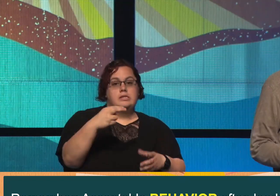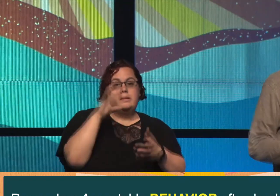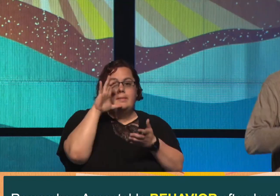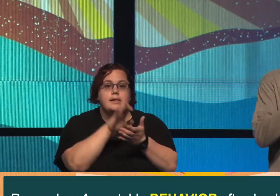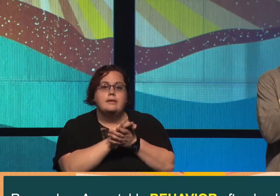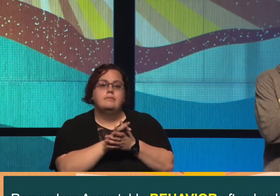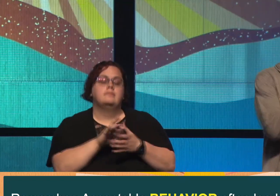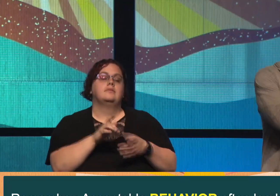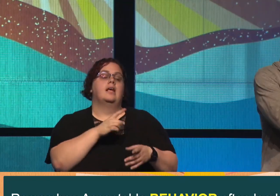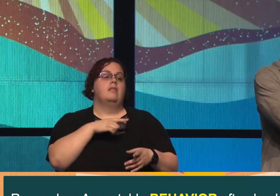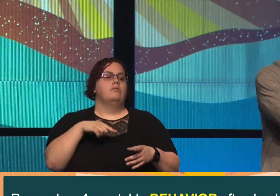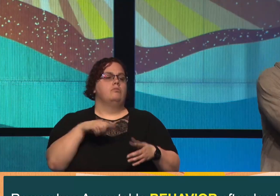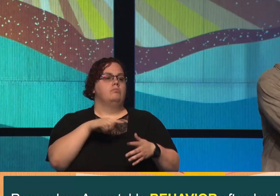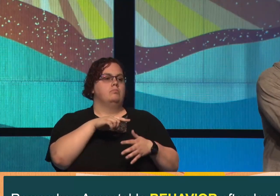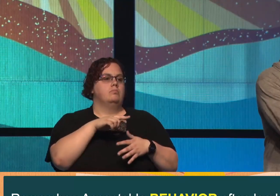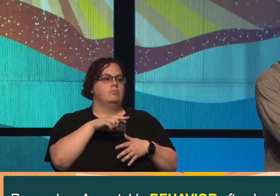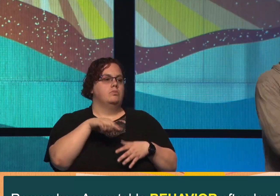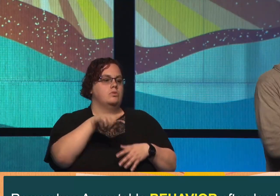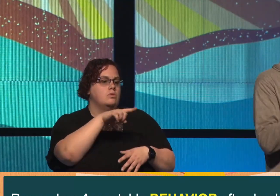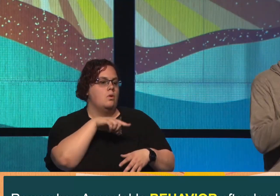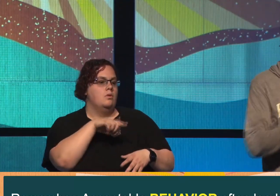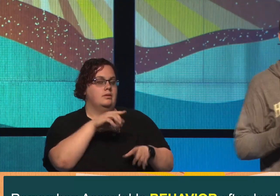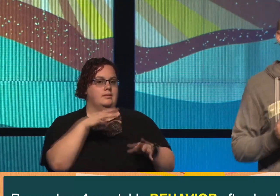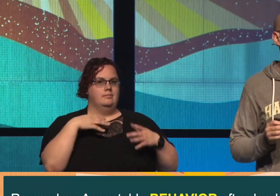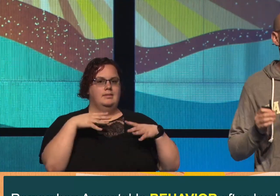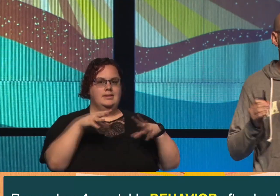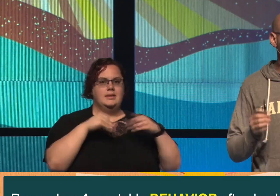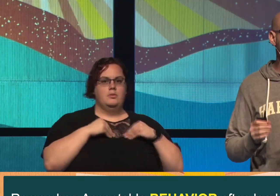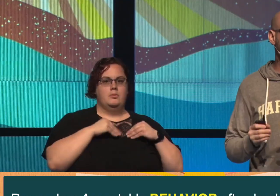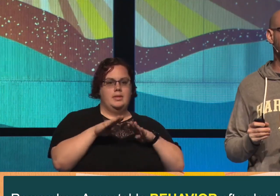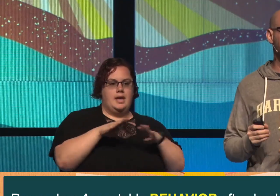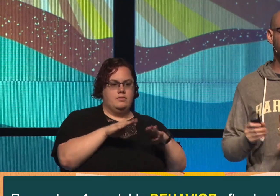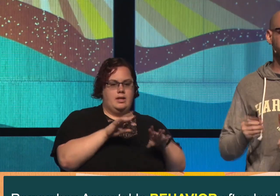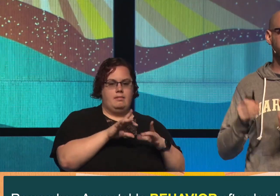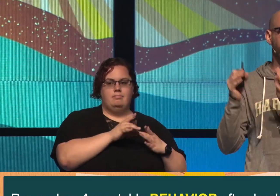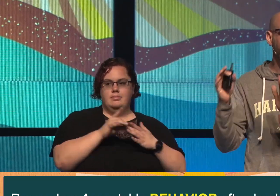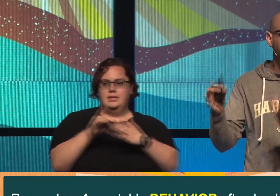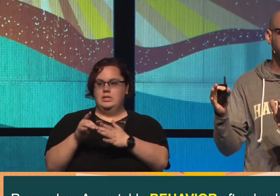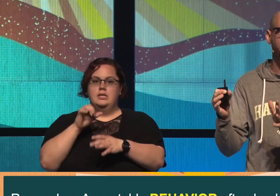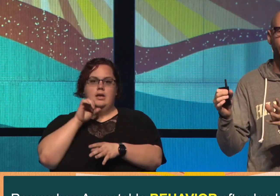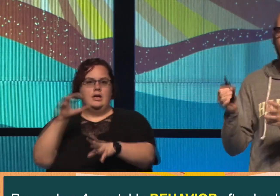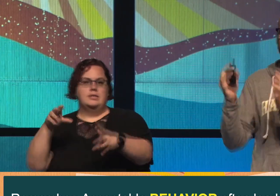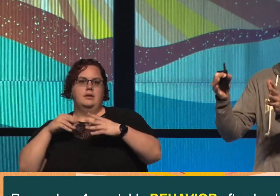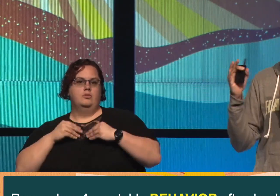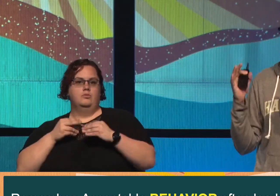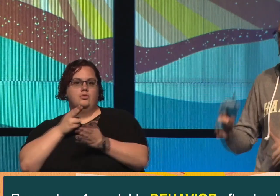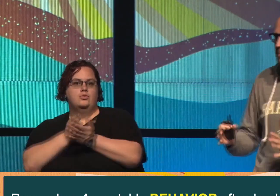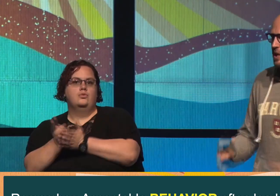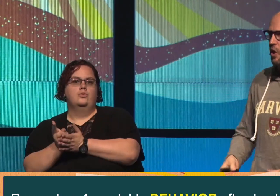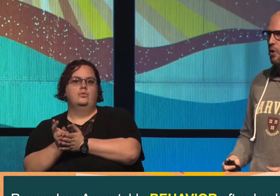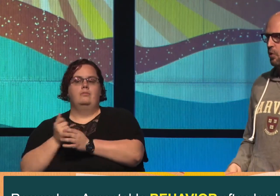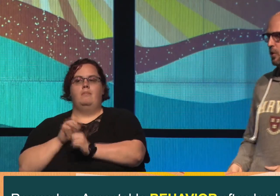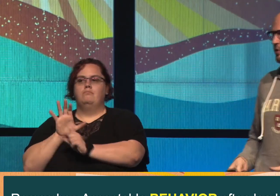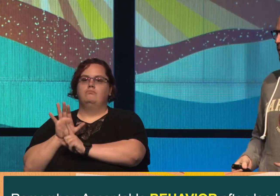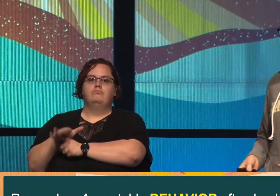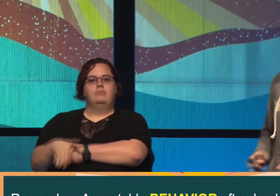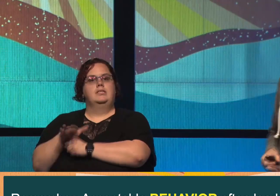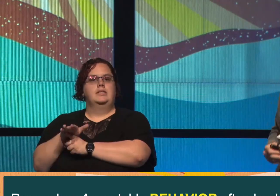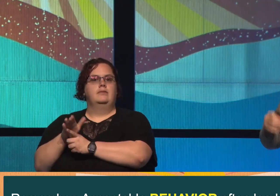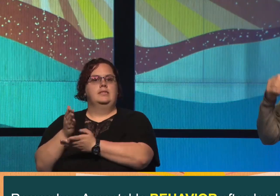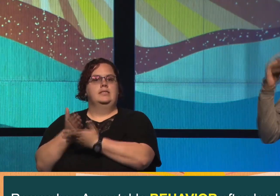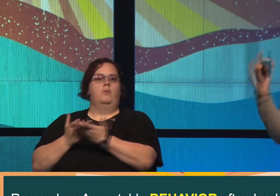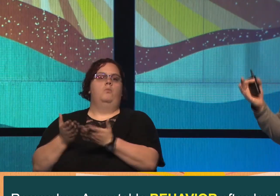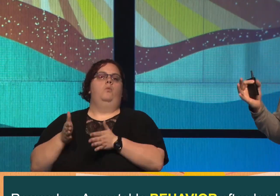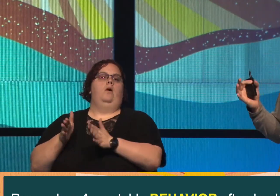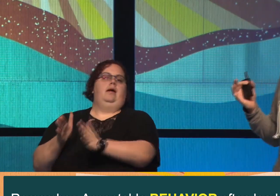beliefs. And it's those acceptable behaviors that often lead to an unacceptable truth that is oppressive to some segment in our world, right?